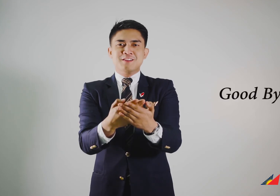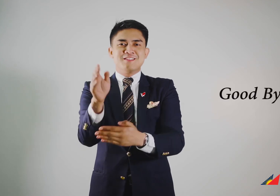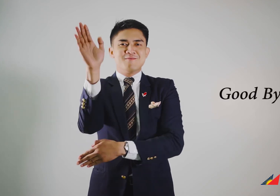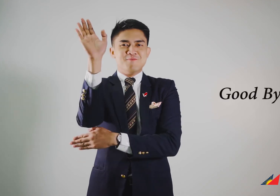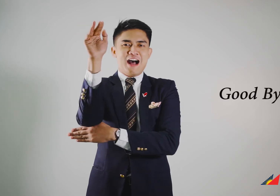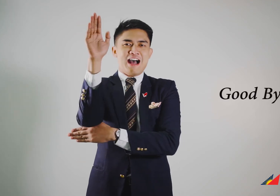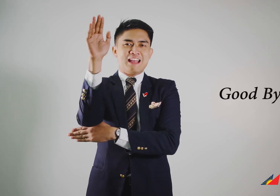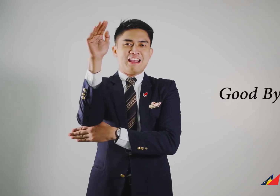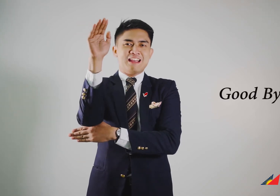Goodbye.